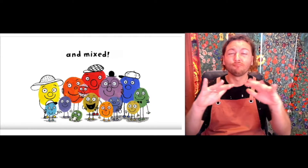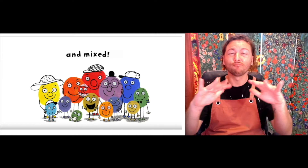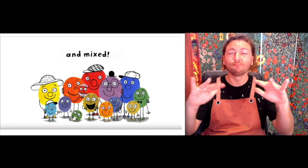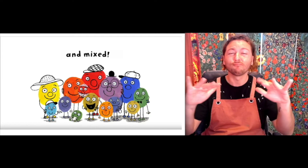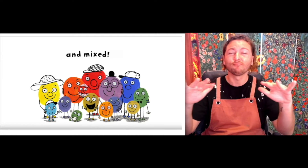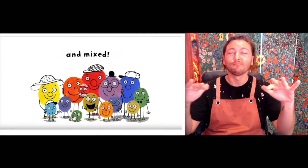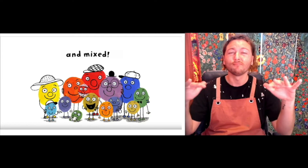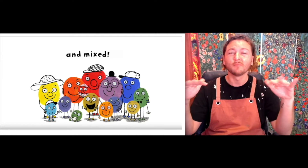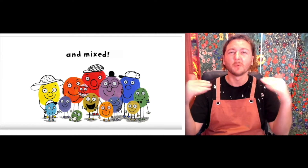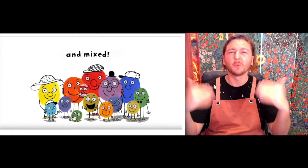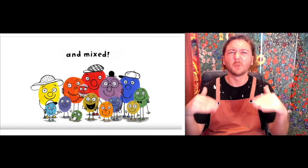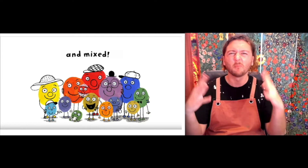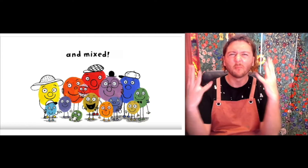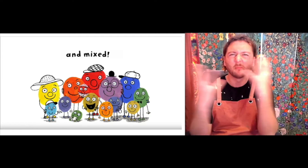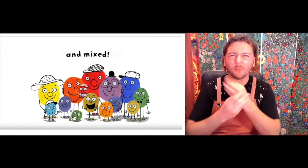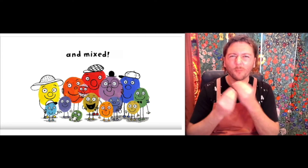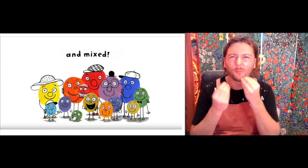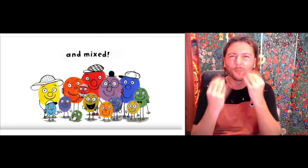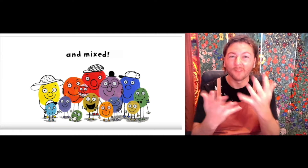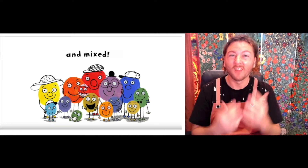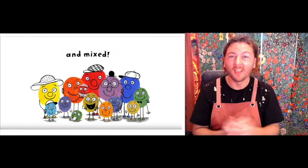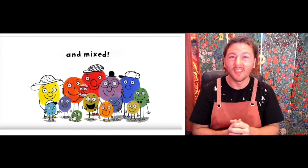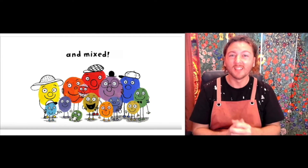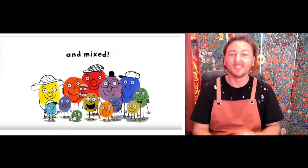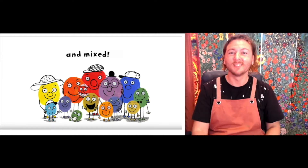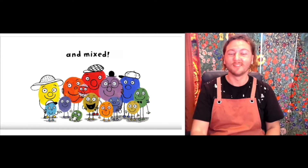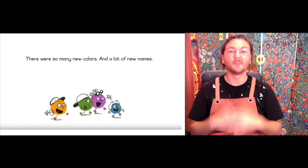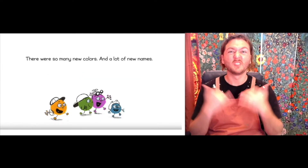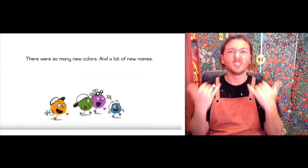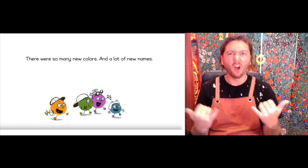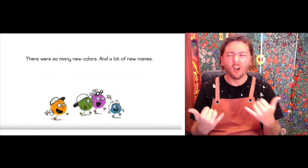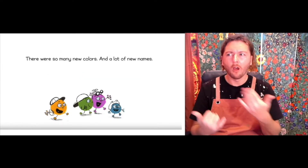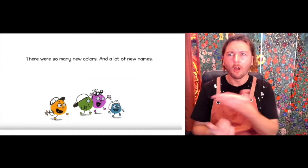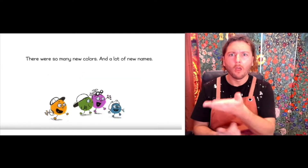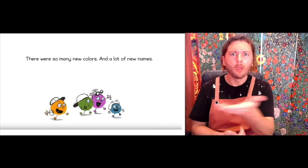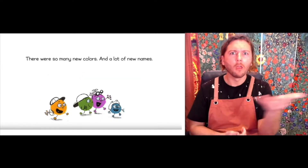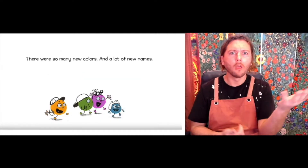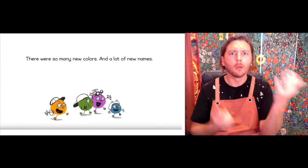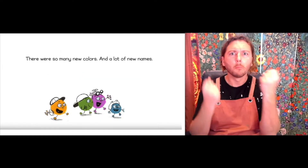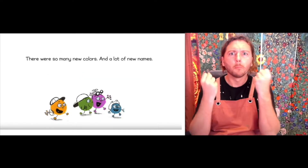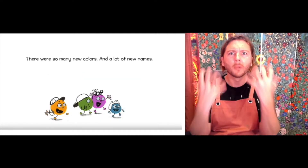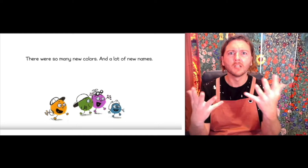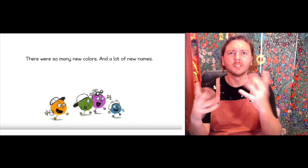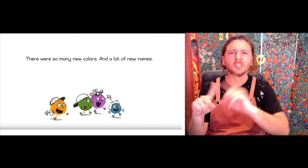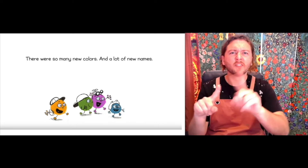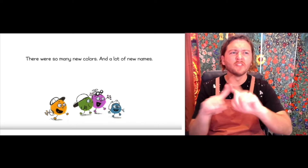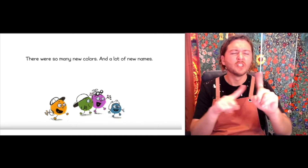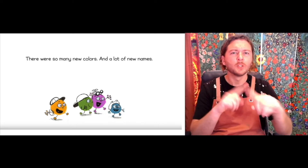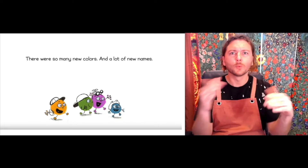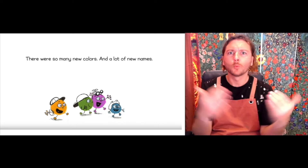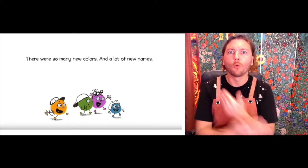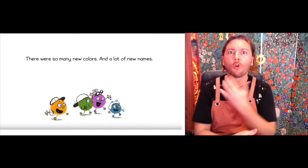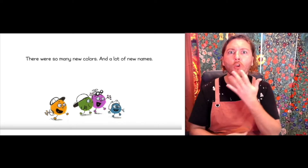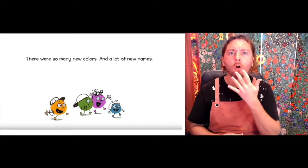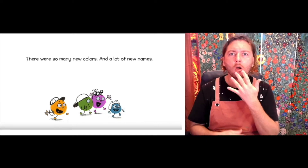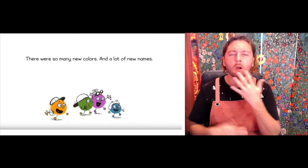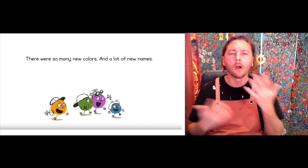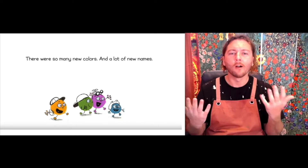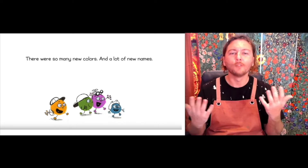mixed. Such a variety, such diversity. It's beautiful. Now there's so many new